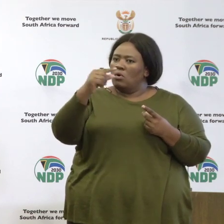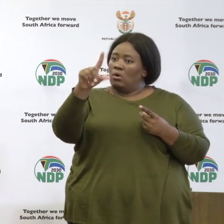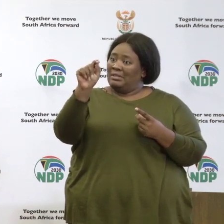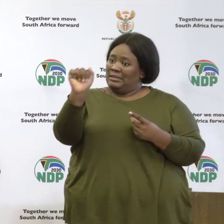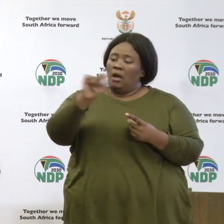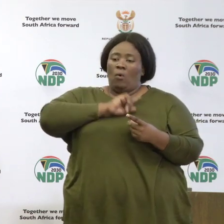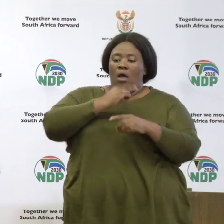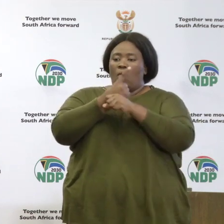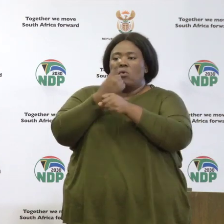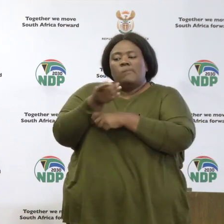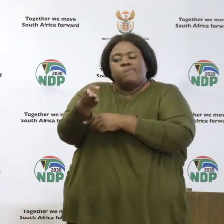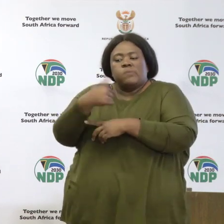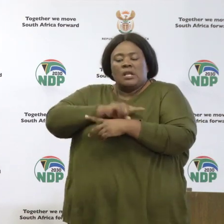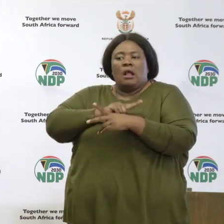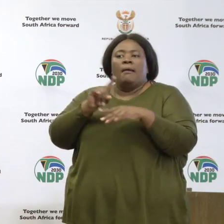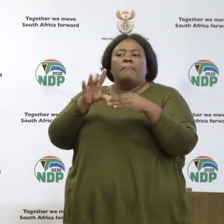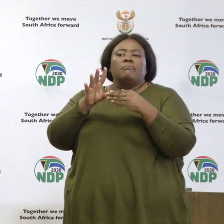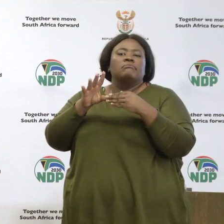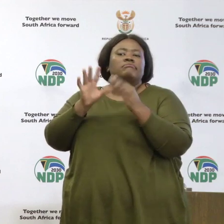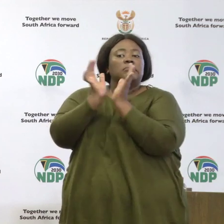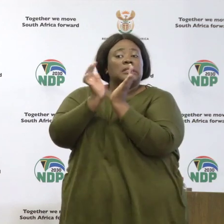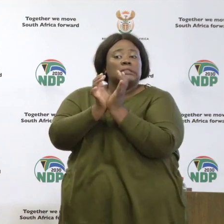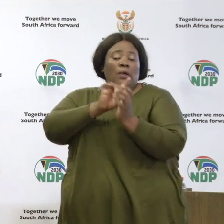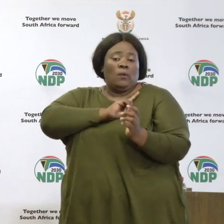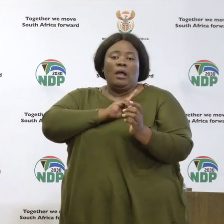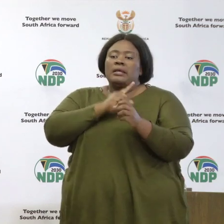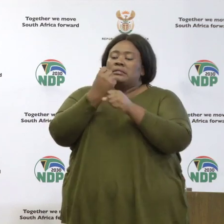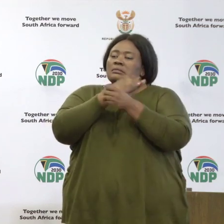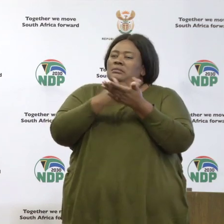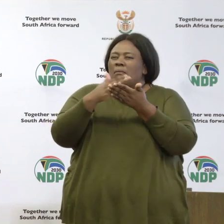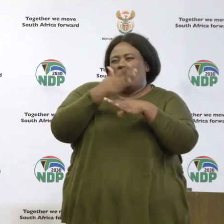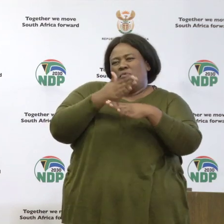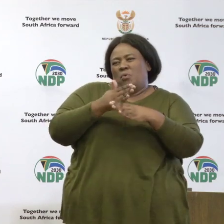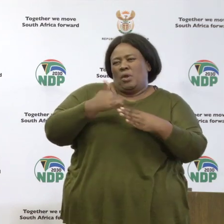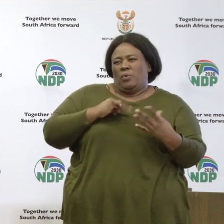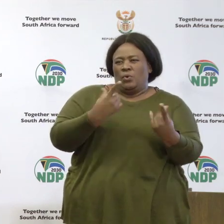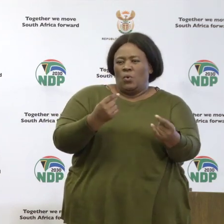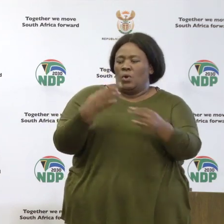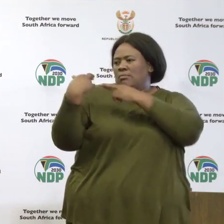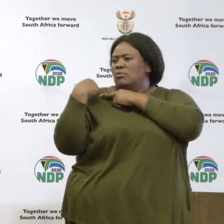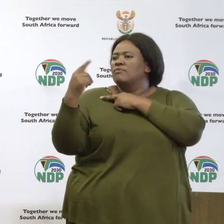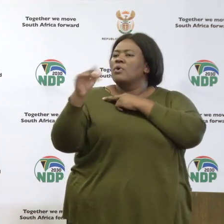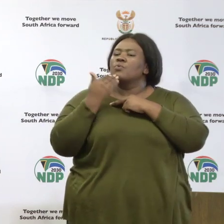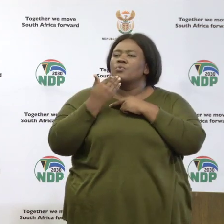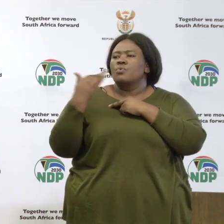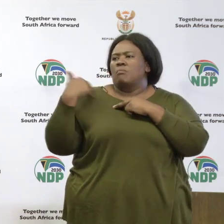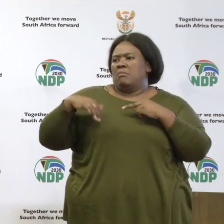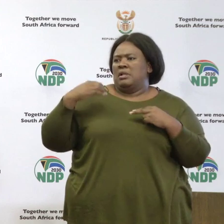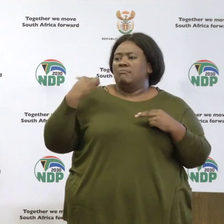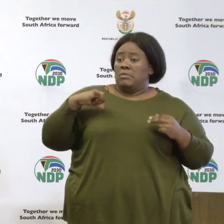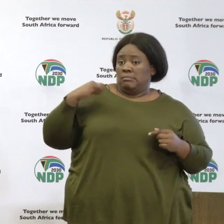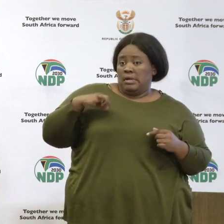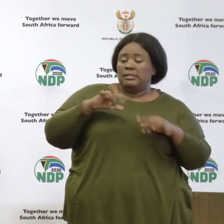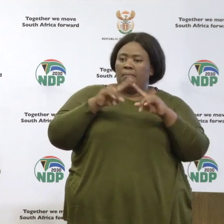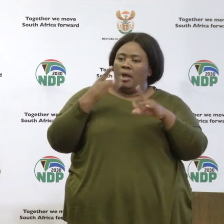because some of the work that we are doing now is the responsibility of municipalities, but working together we have found that we